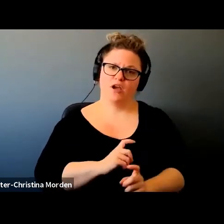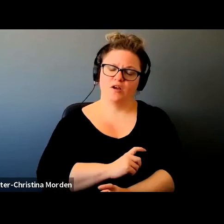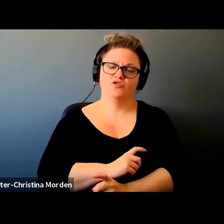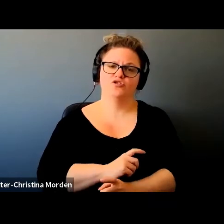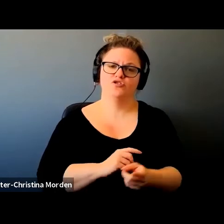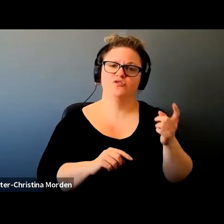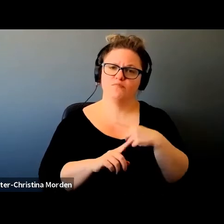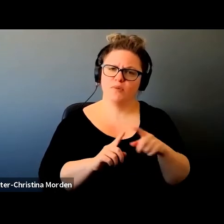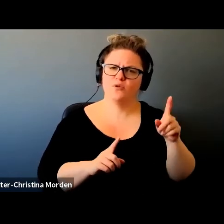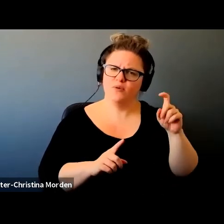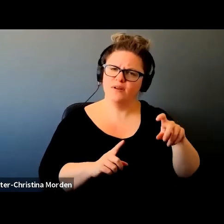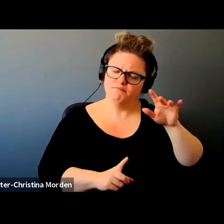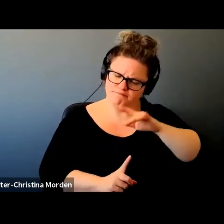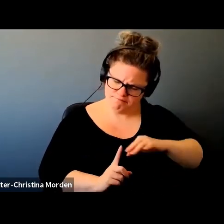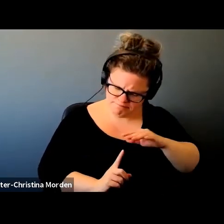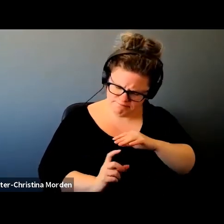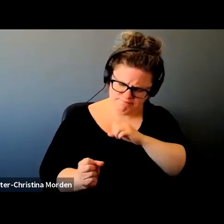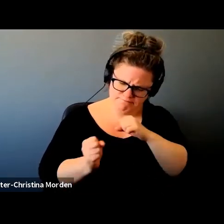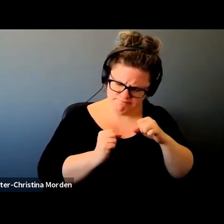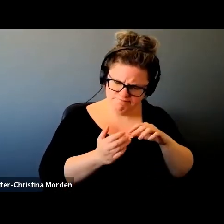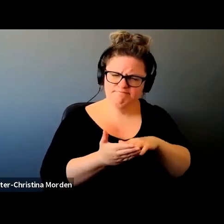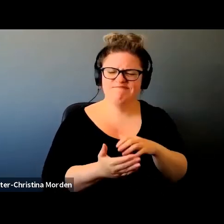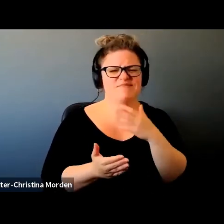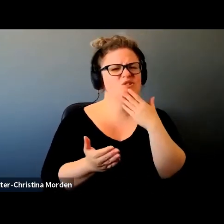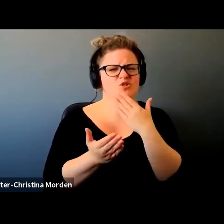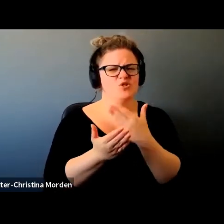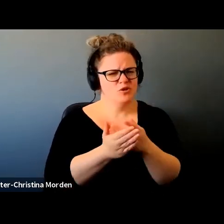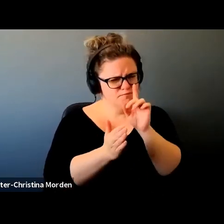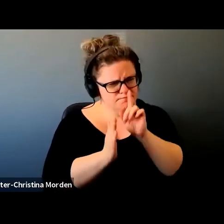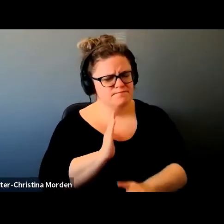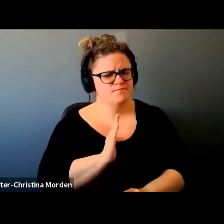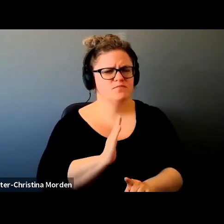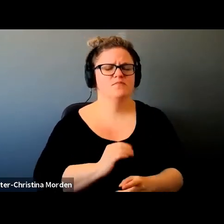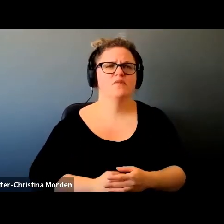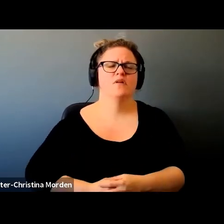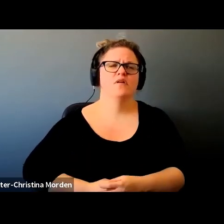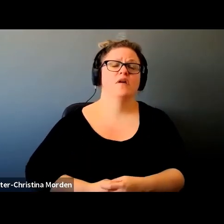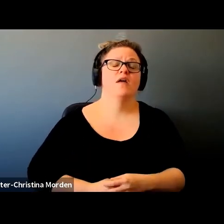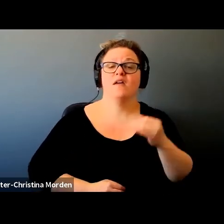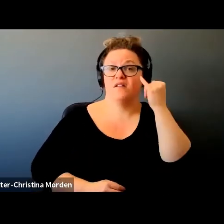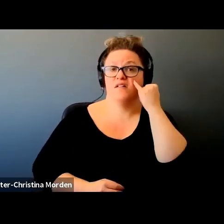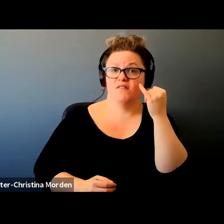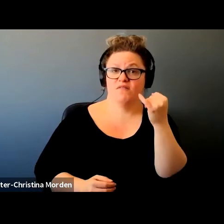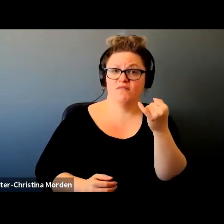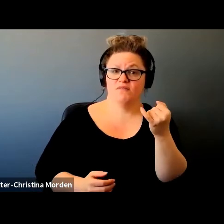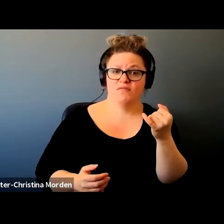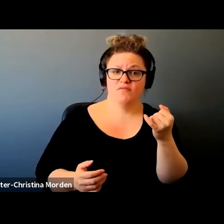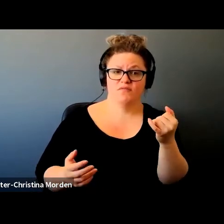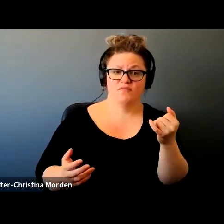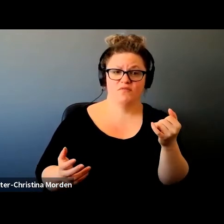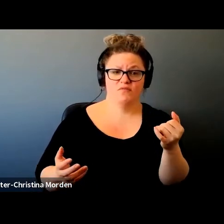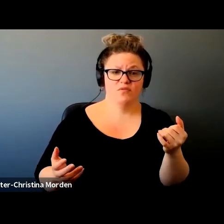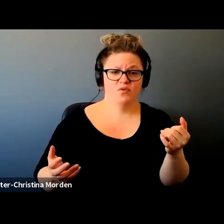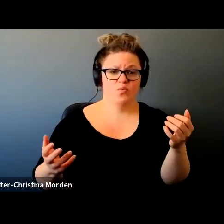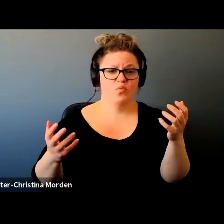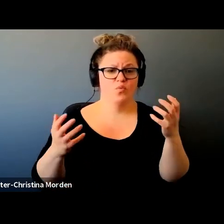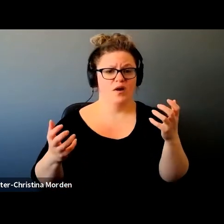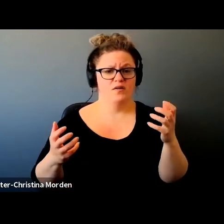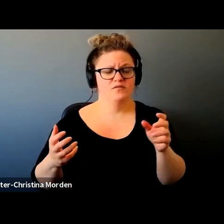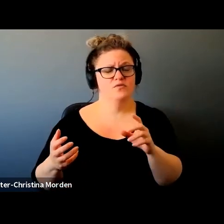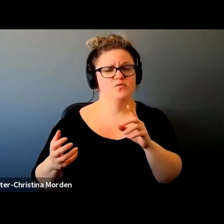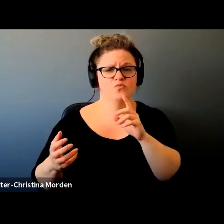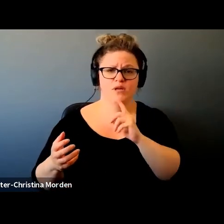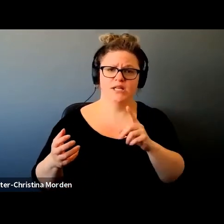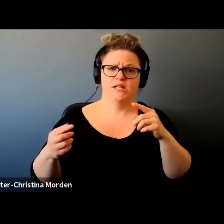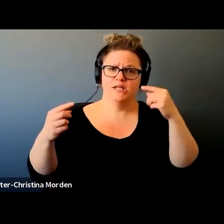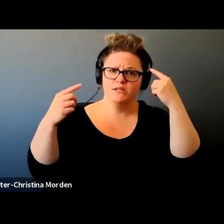check in with yourself. And part of this is that in order to successfully leverage an art career, you have